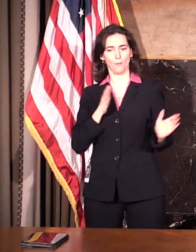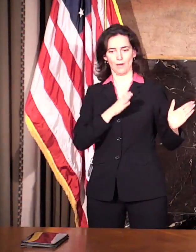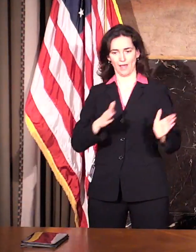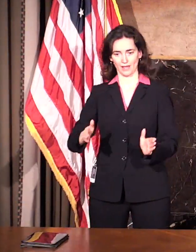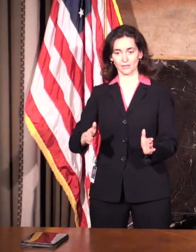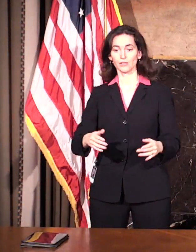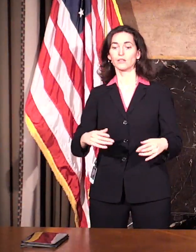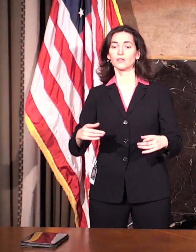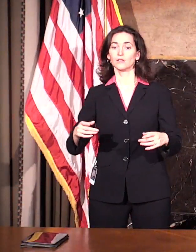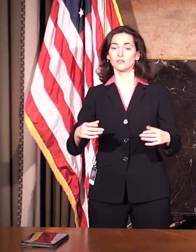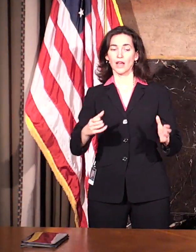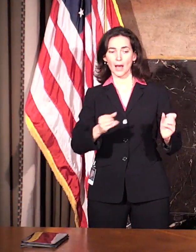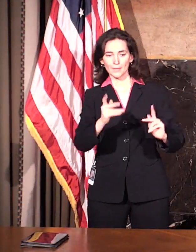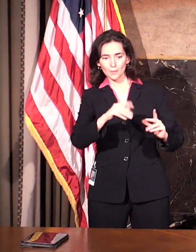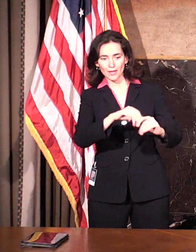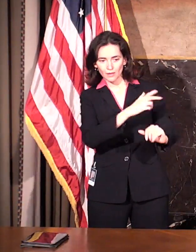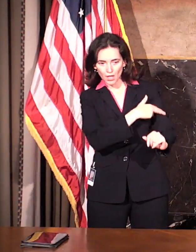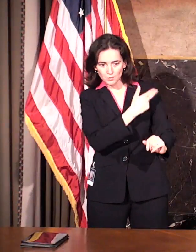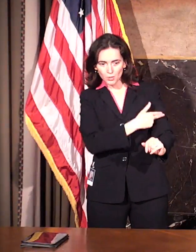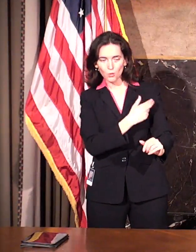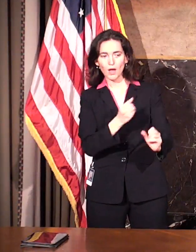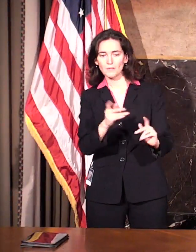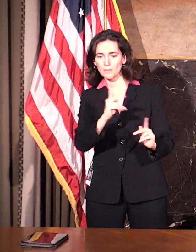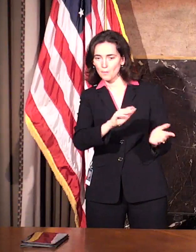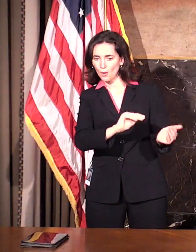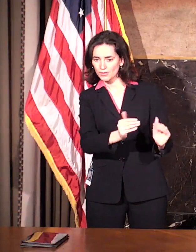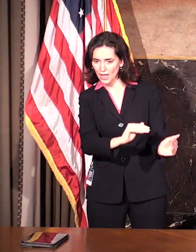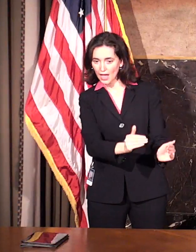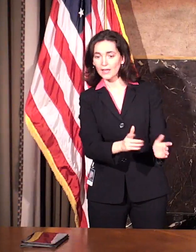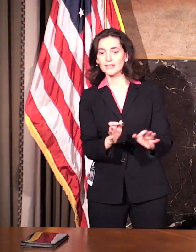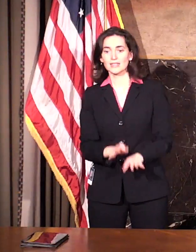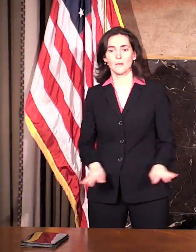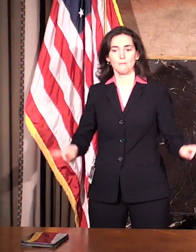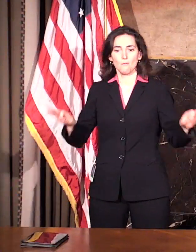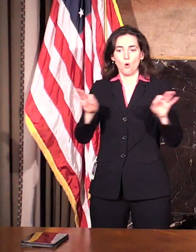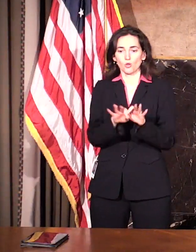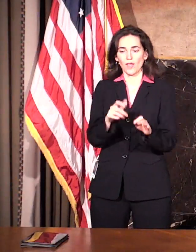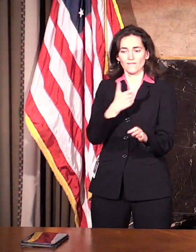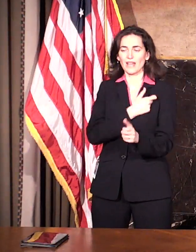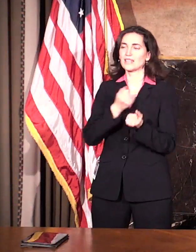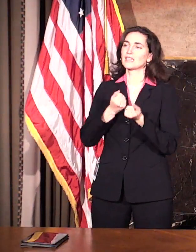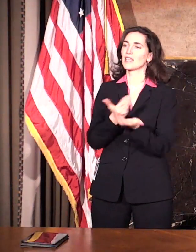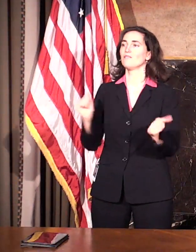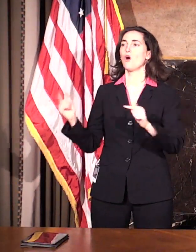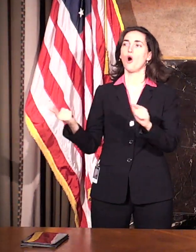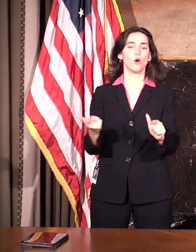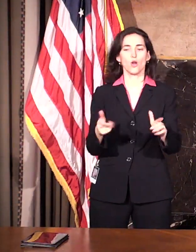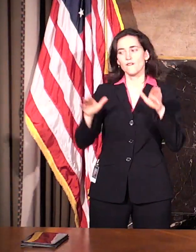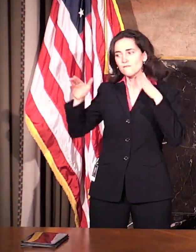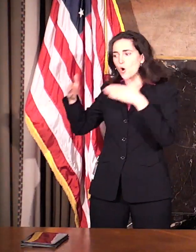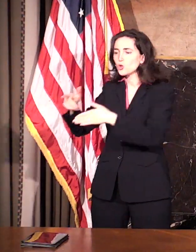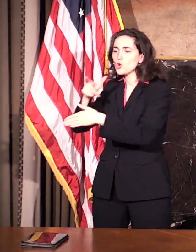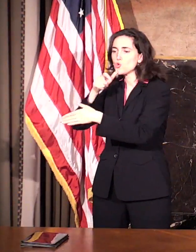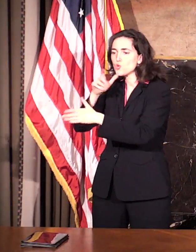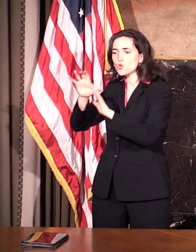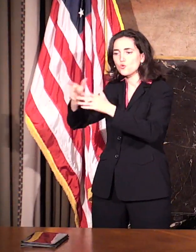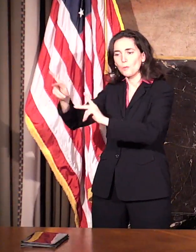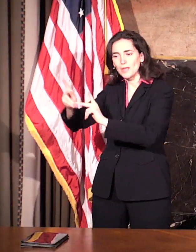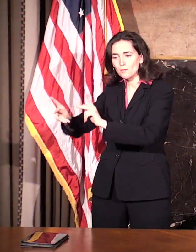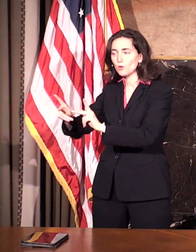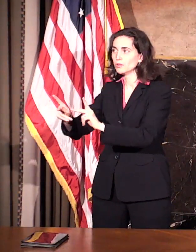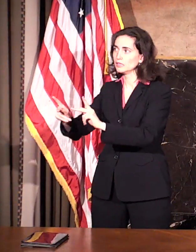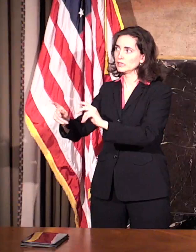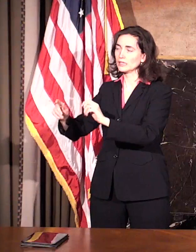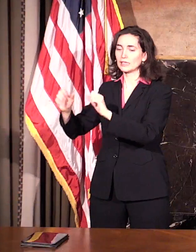hospitalized and with the fatality count so high, it's very important for us to be directing vaccine to people who are likely to suffer those